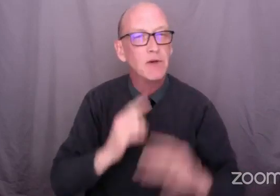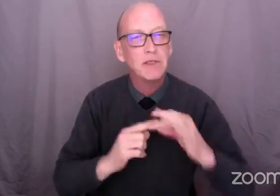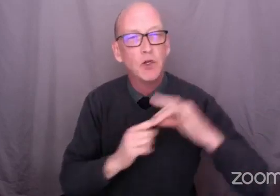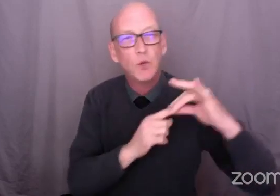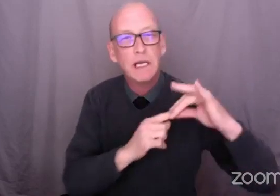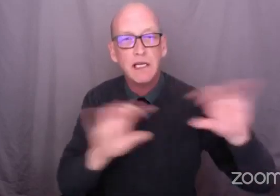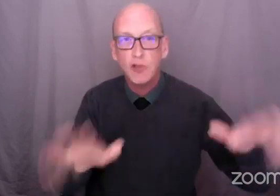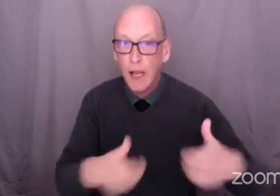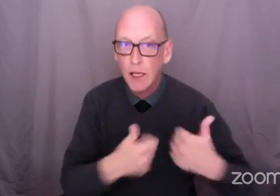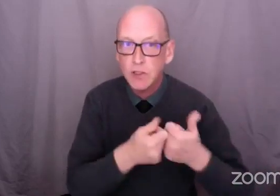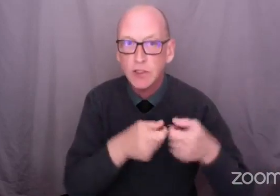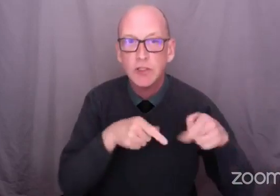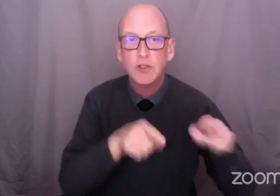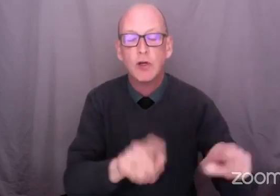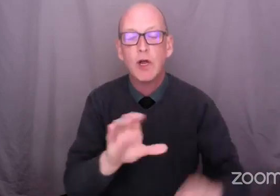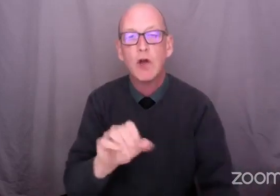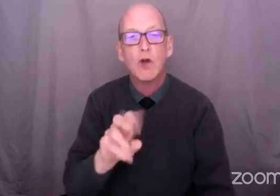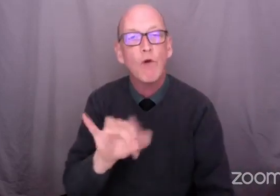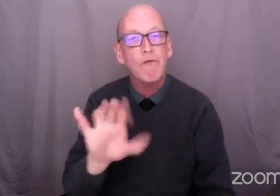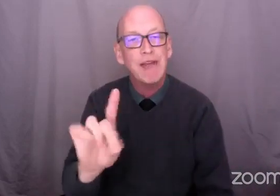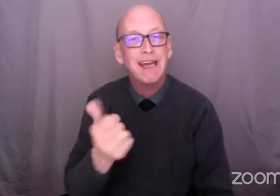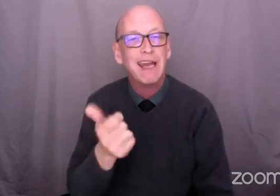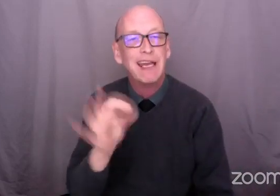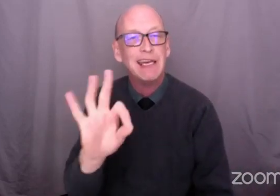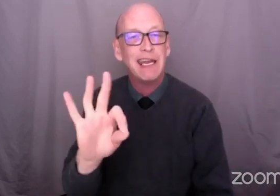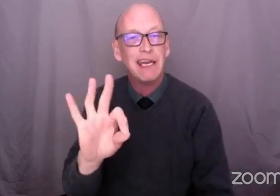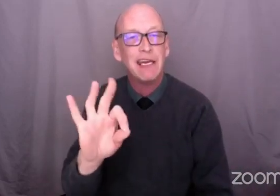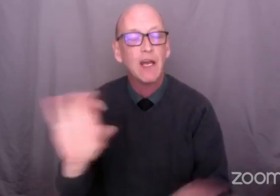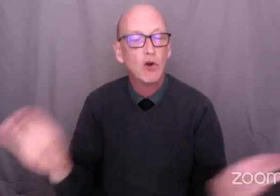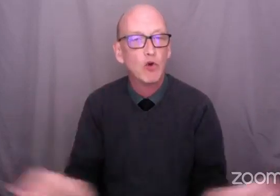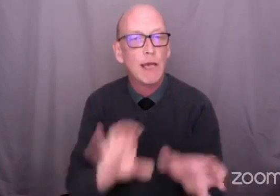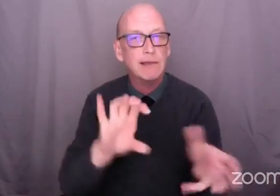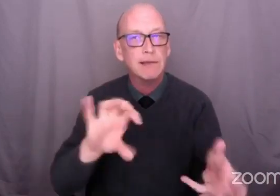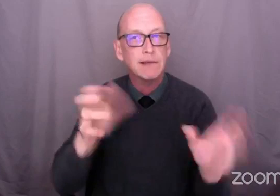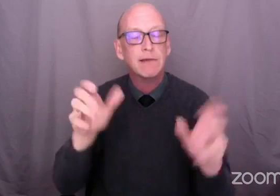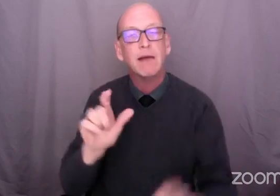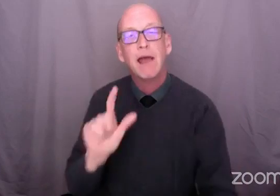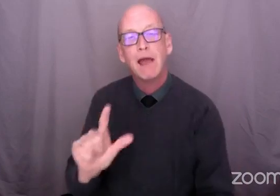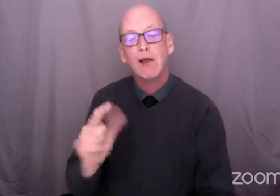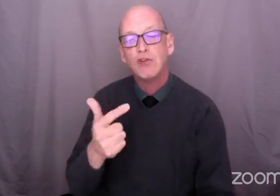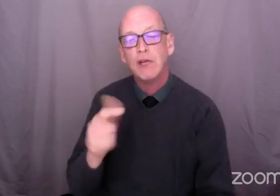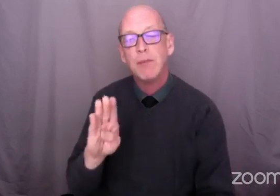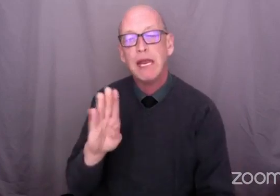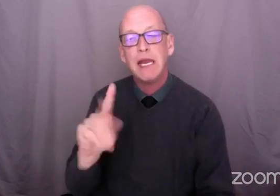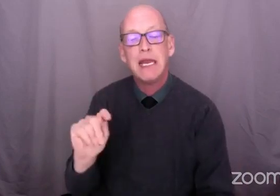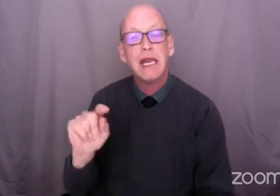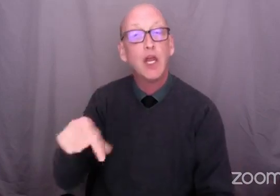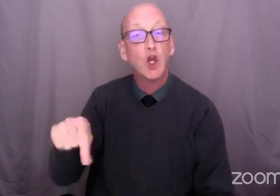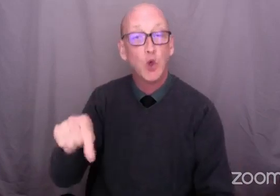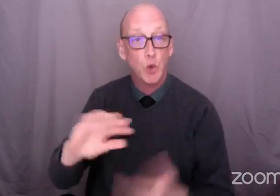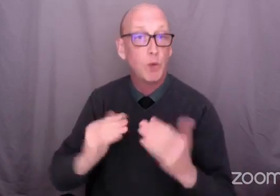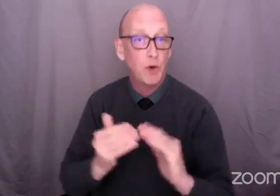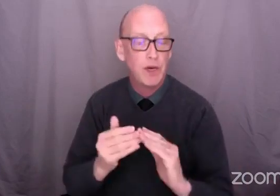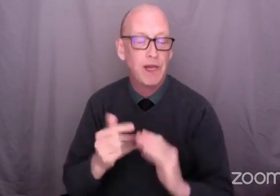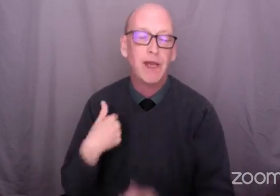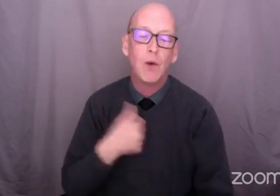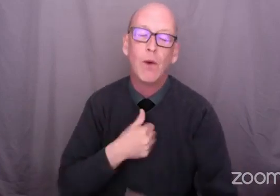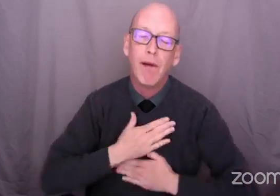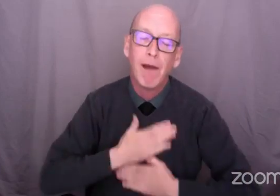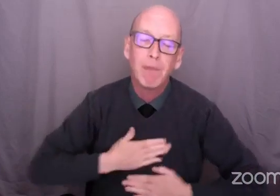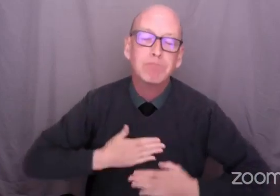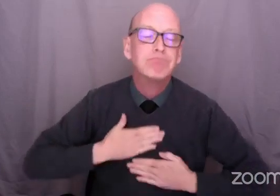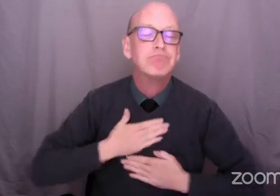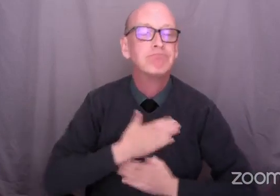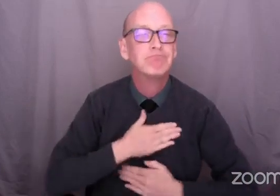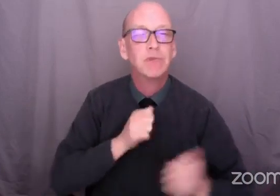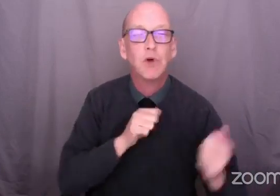challenges during this COVID-19 crisis, and that is the LGBTQ community. We are so pleased tonight to be able to address this